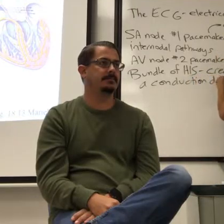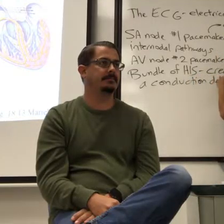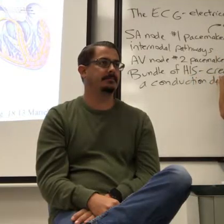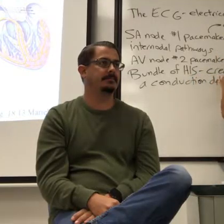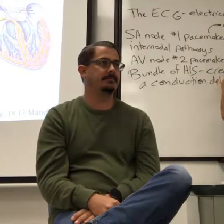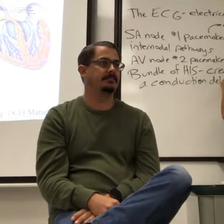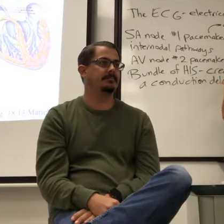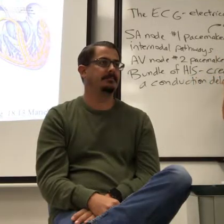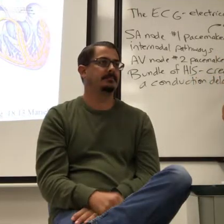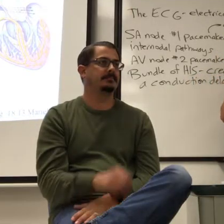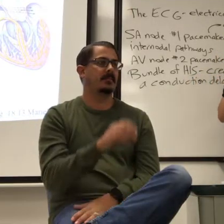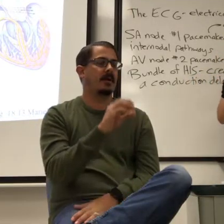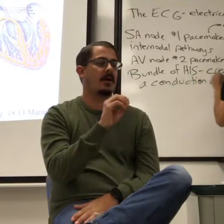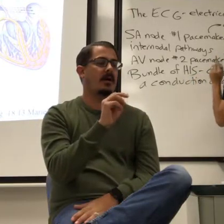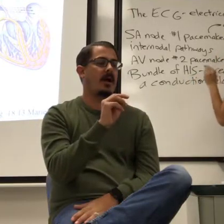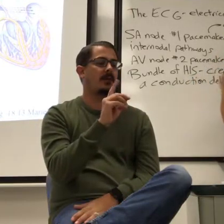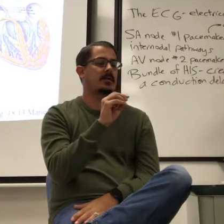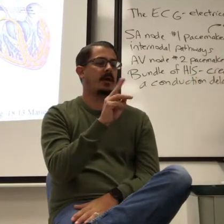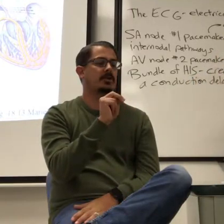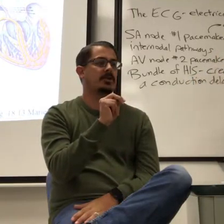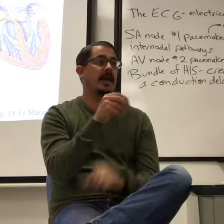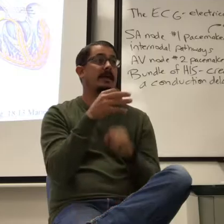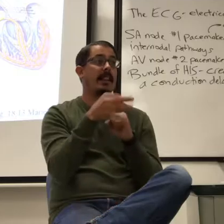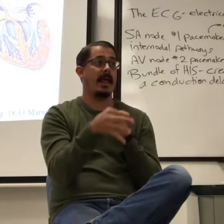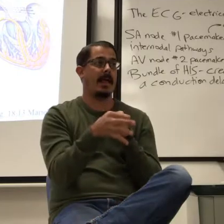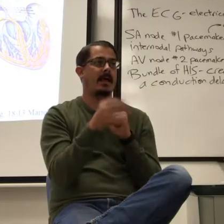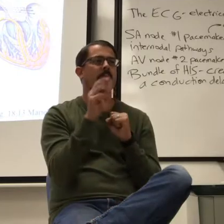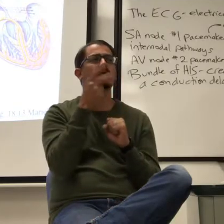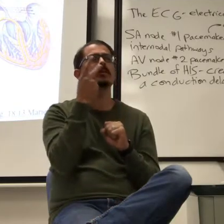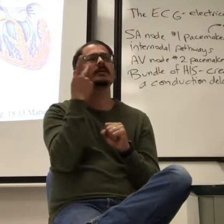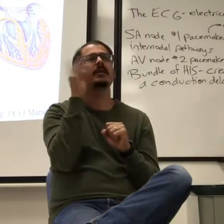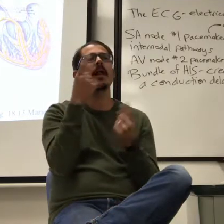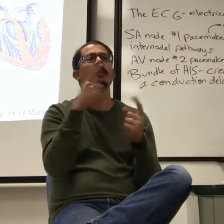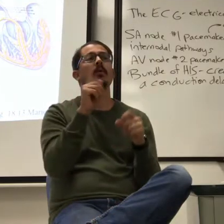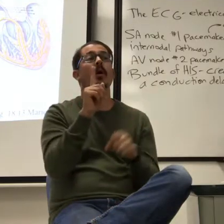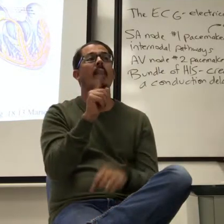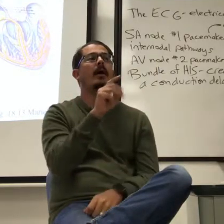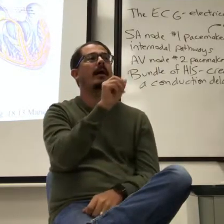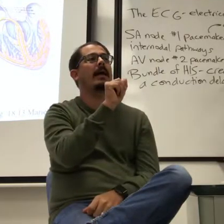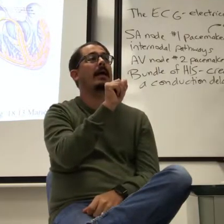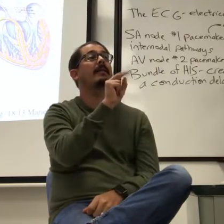Delay. You observe it at the AV node.